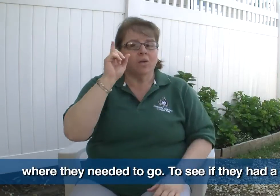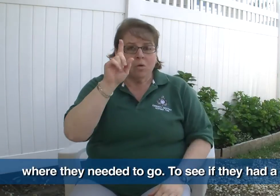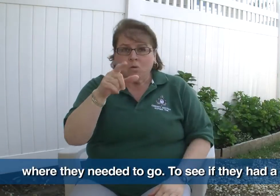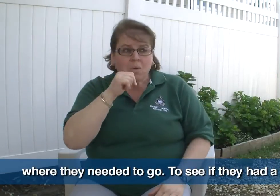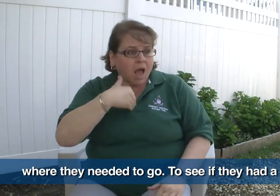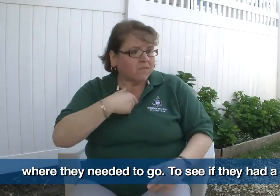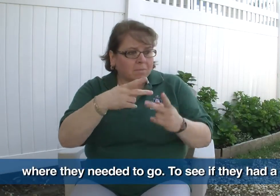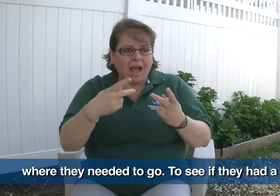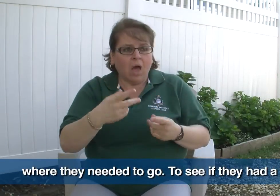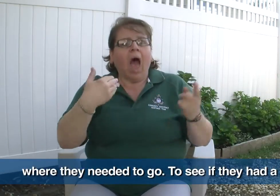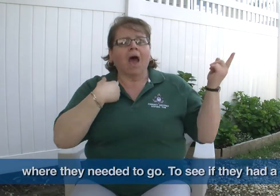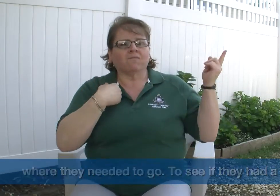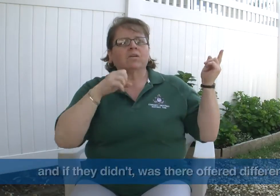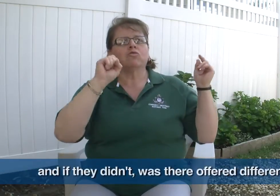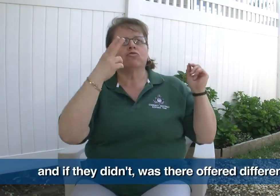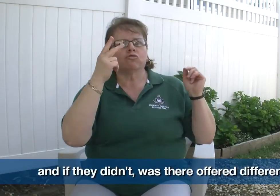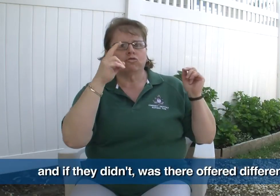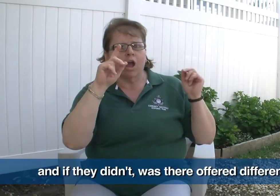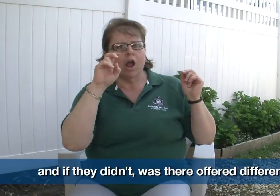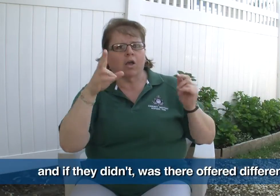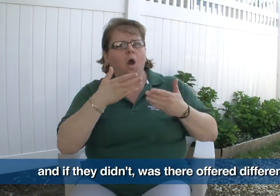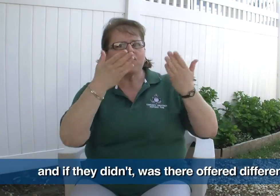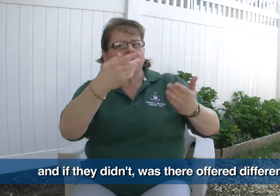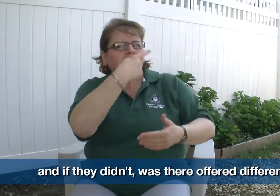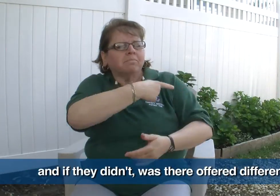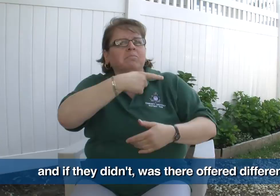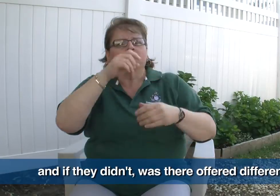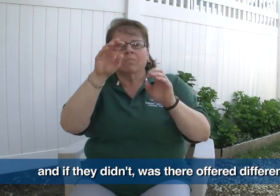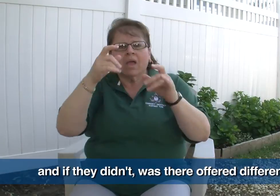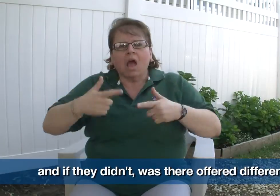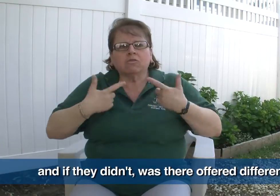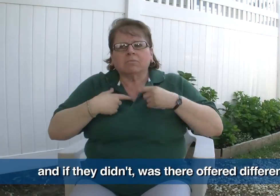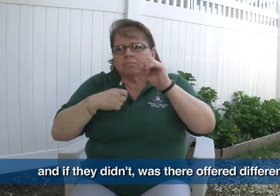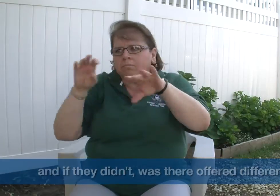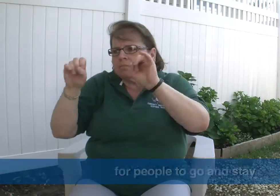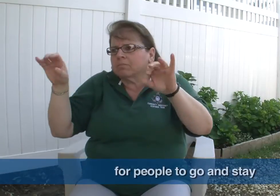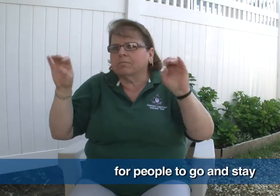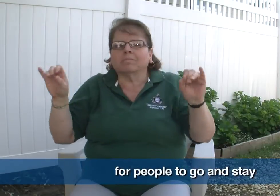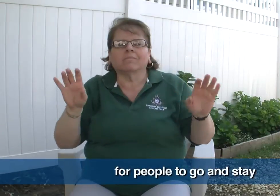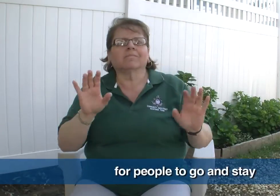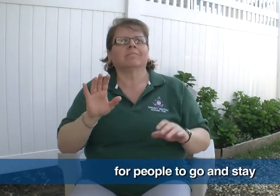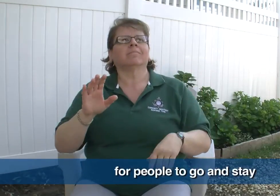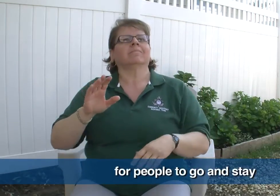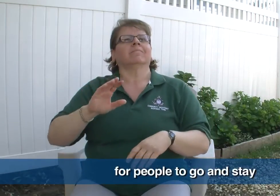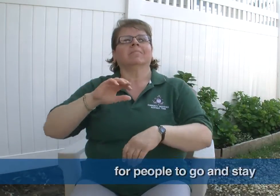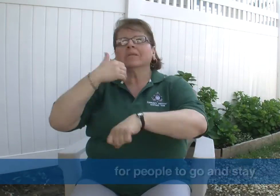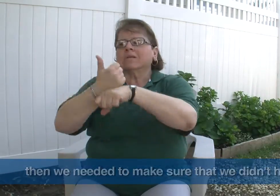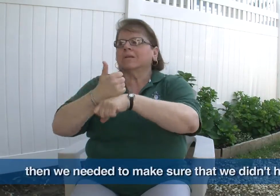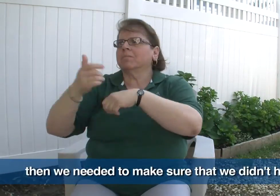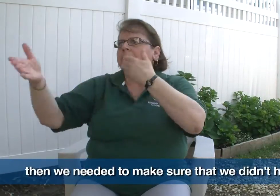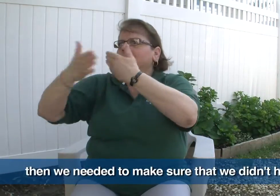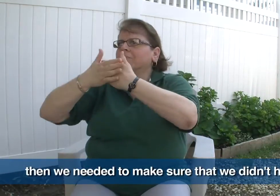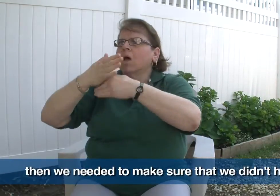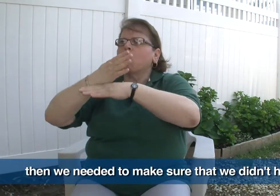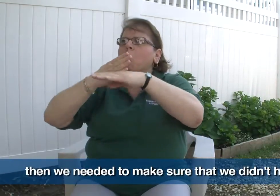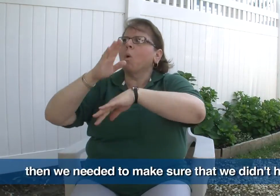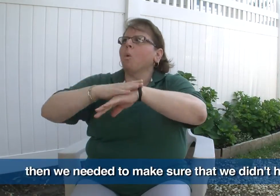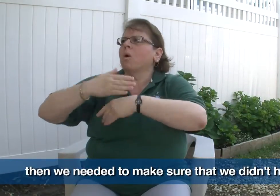see if they had a place to go, and if they didn't, was there offered different places for people to go and stay. Then we needed to make sure that we didn't